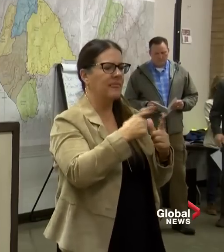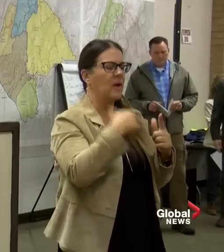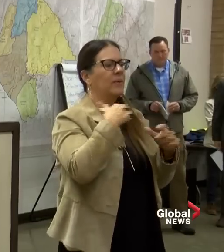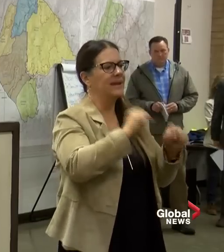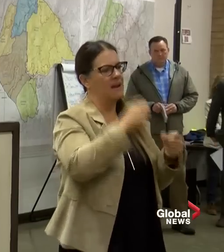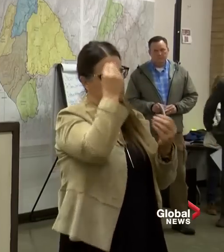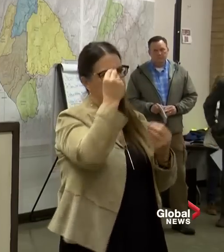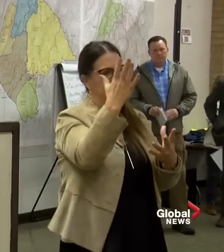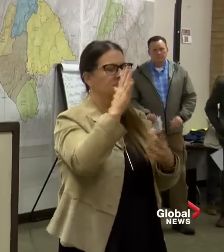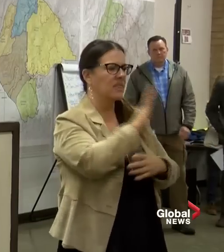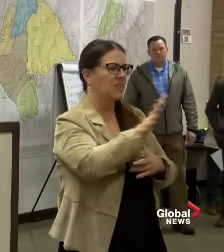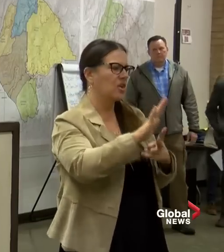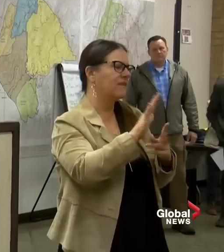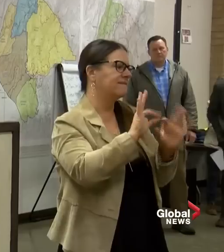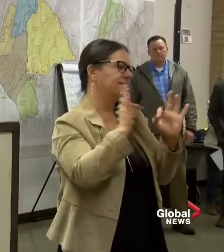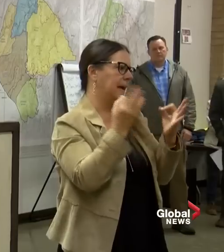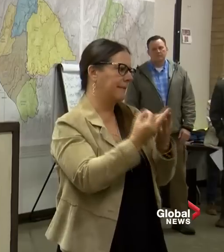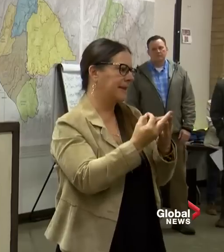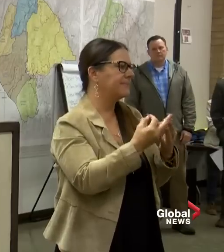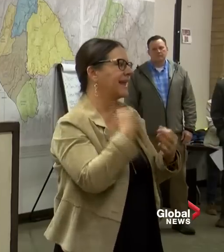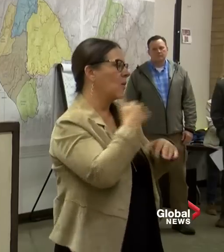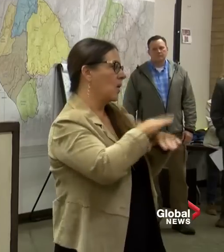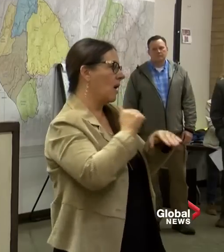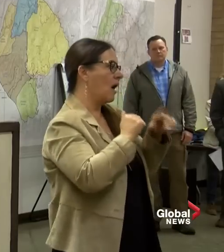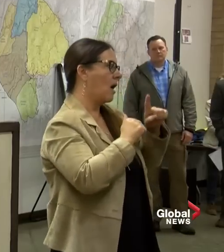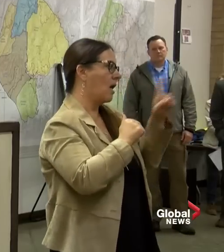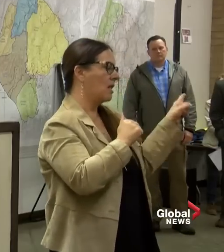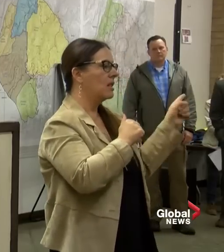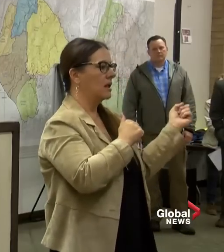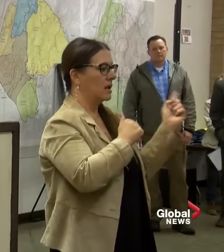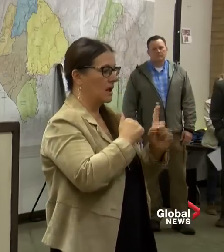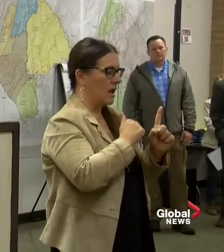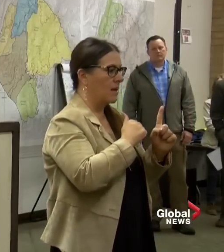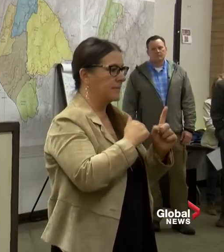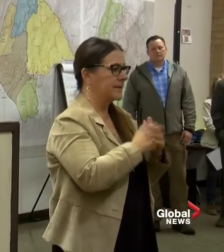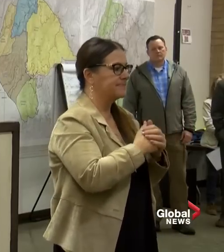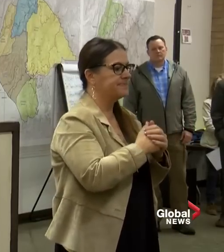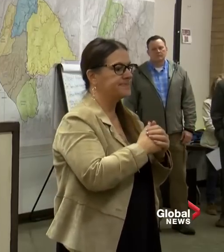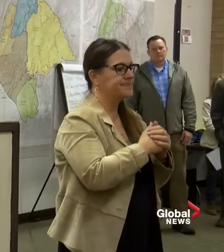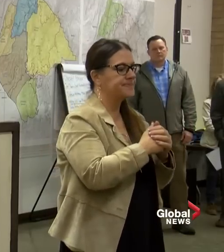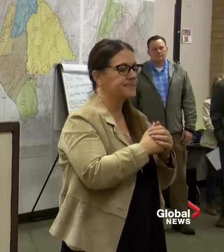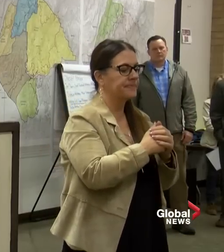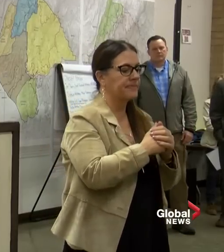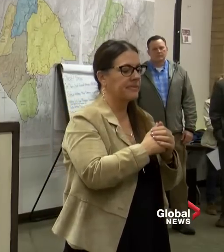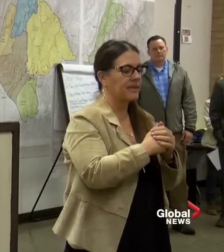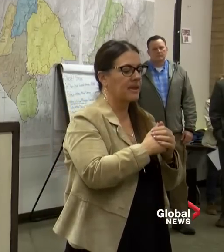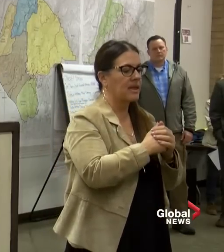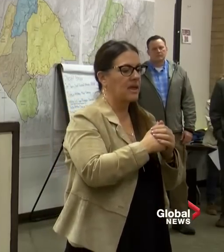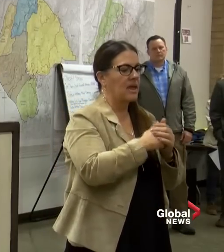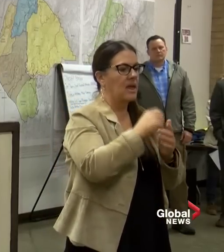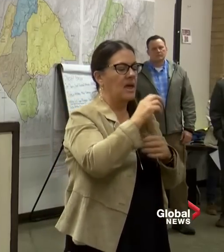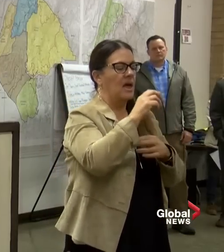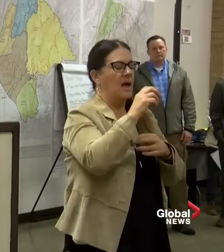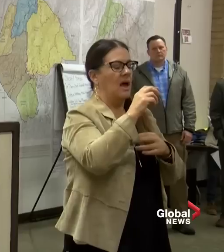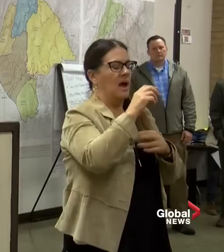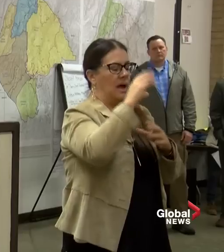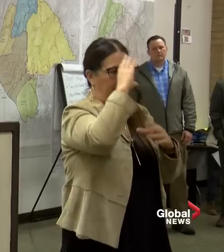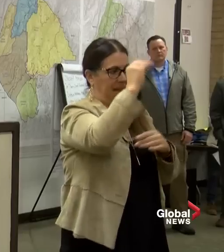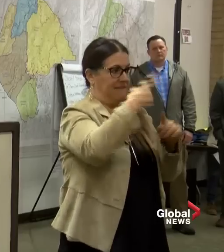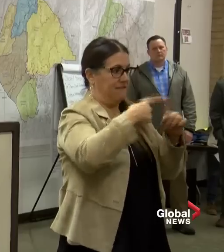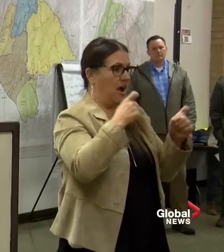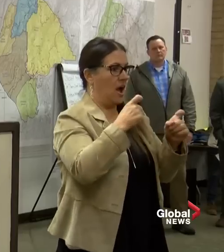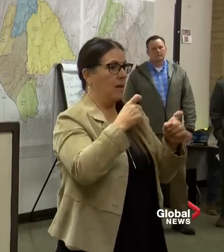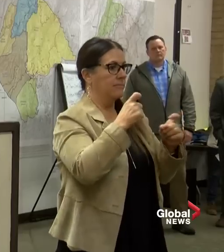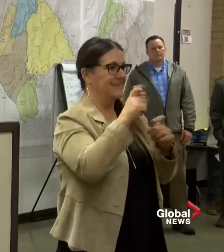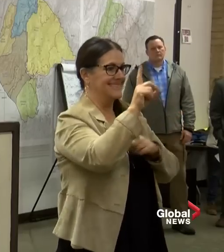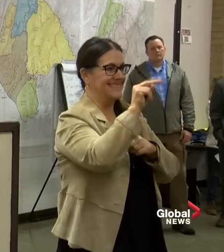a representative from Andy Rapid DNA to tell you a little bit about how that process is going. But the information I have at this point is that of